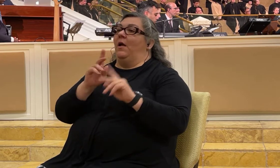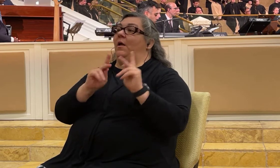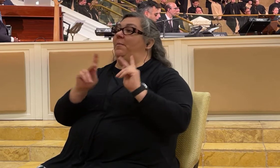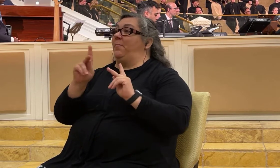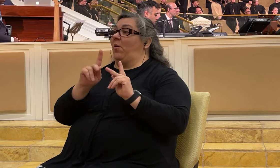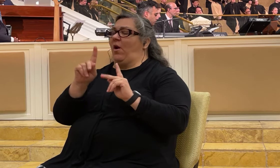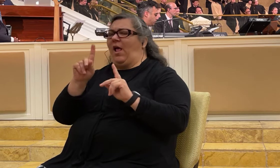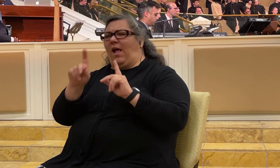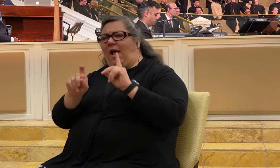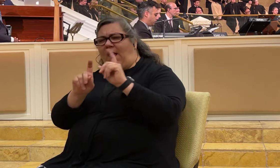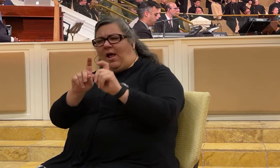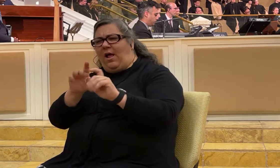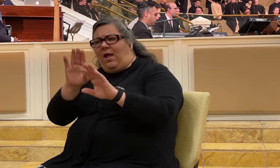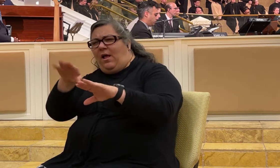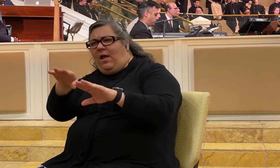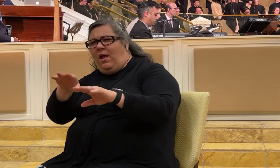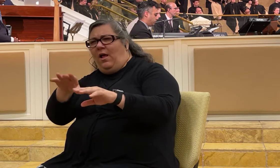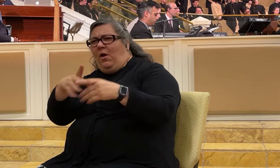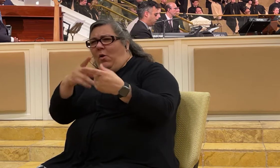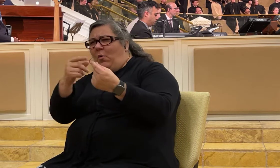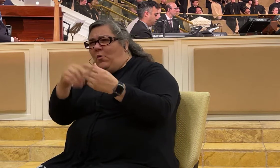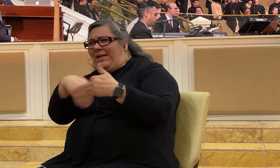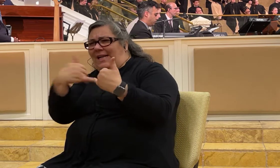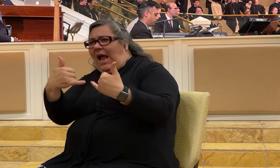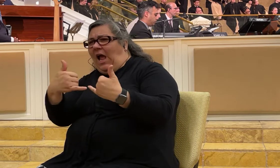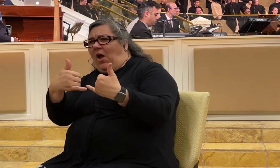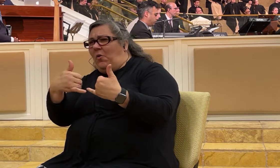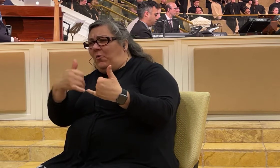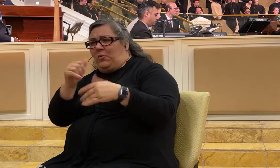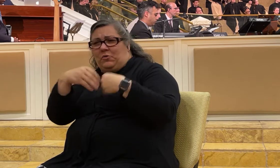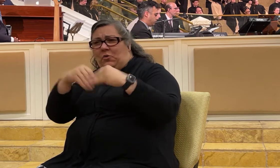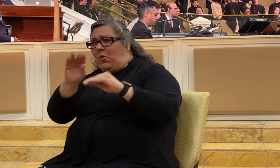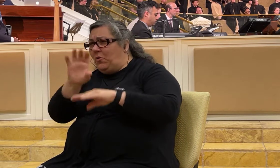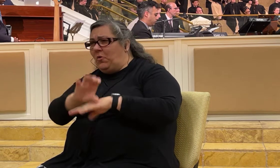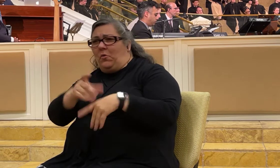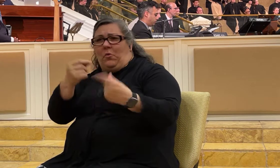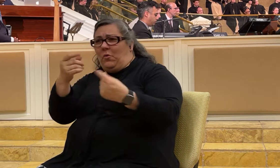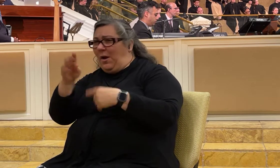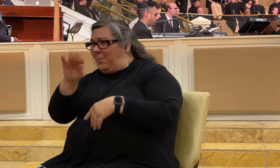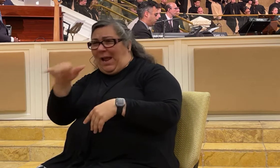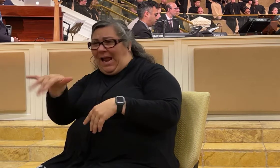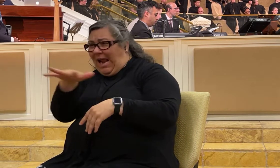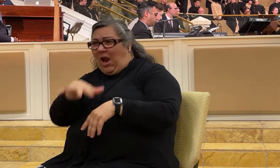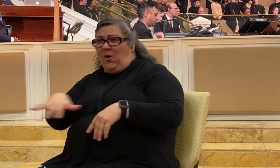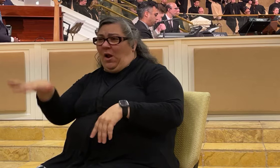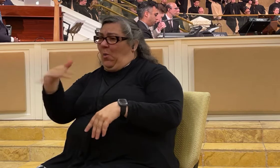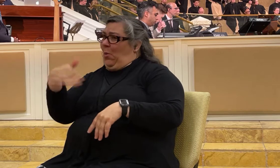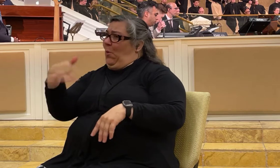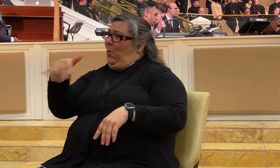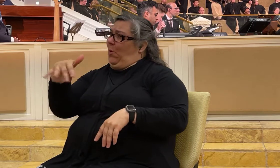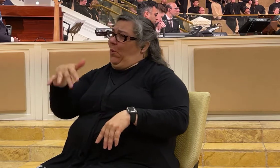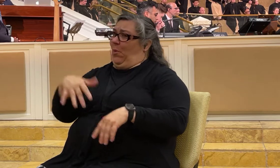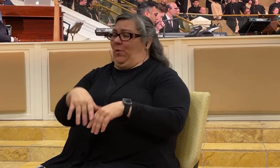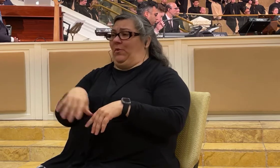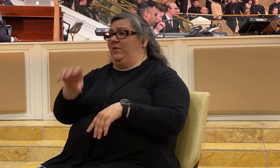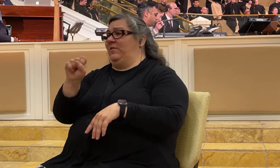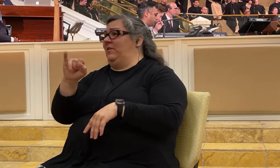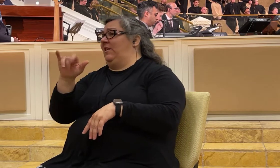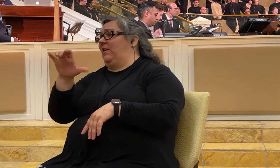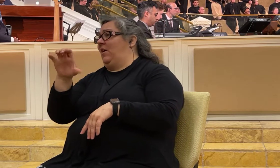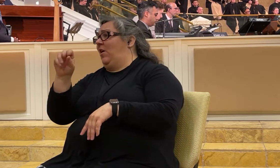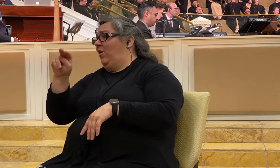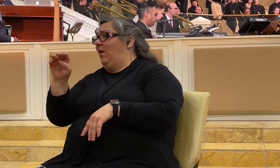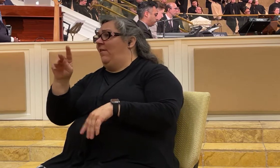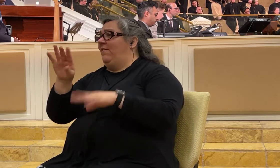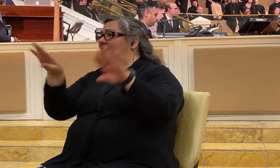people are all asking the question, what are we going to do now, especially over there in the Bay Area and in Silicon Valley, where the